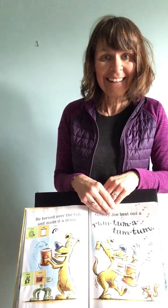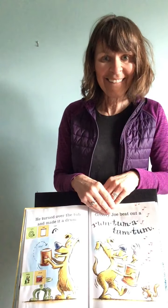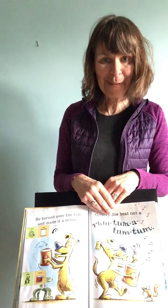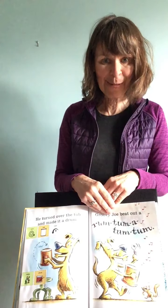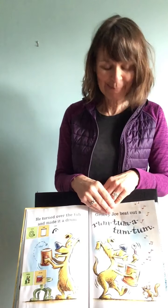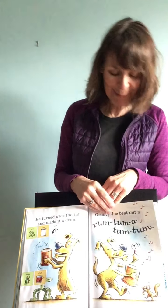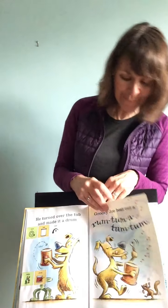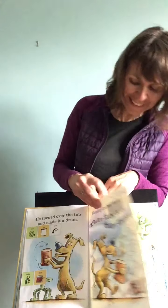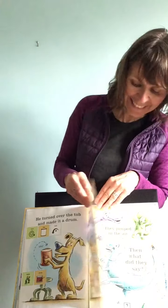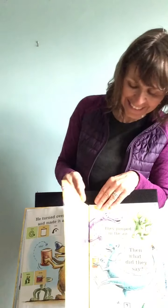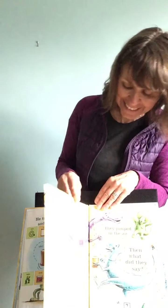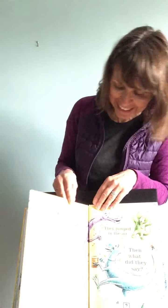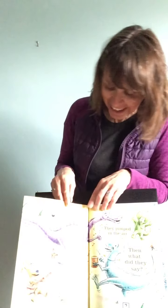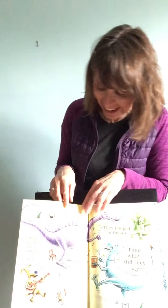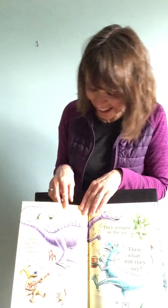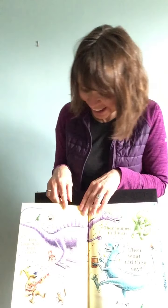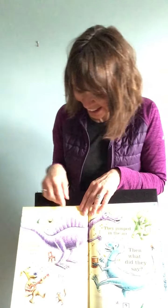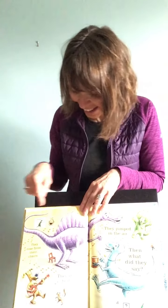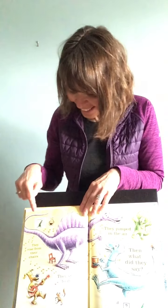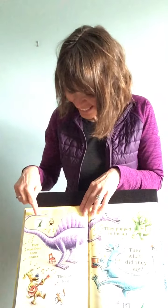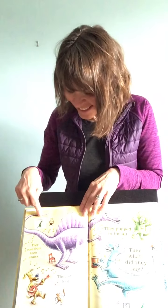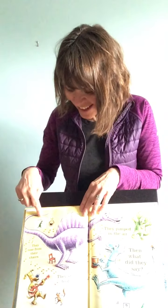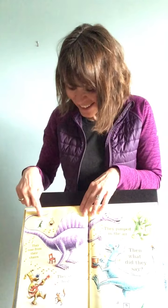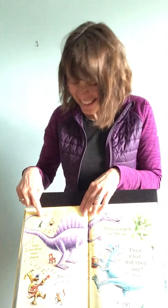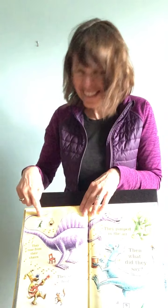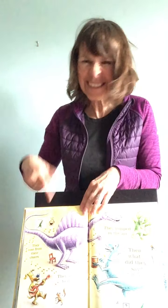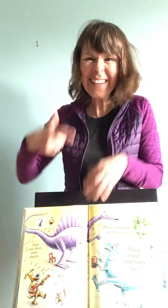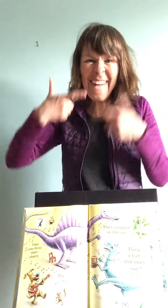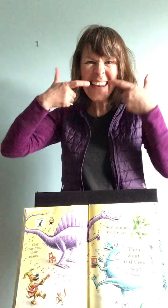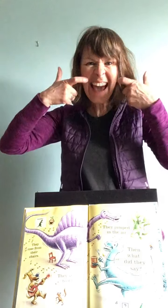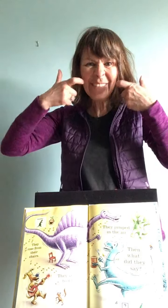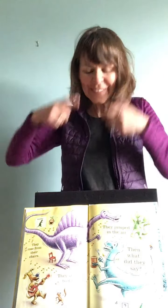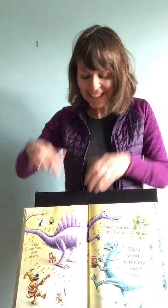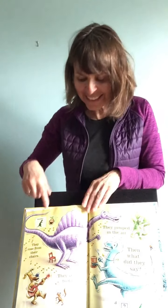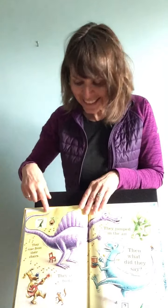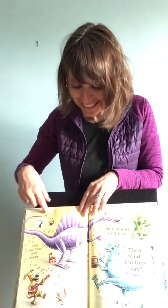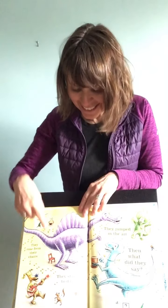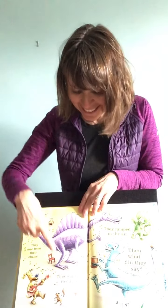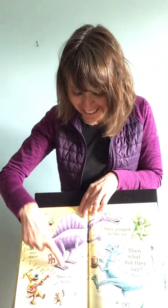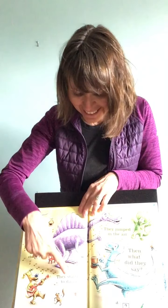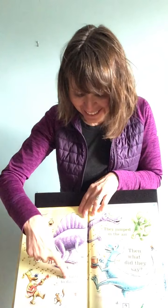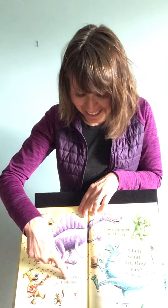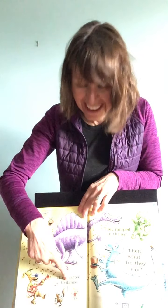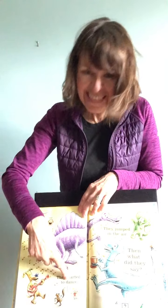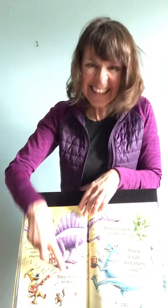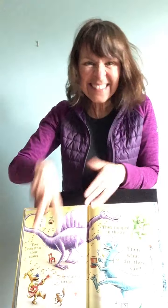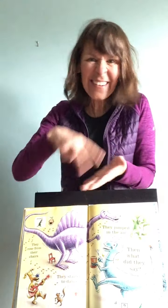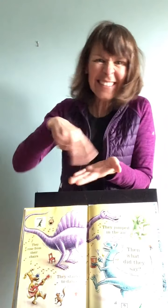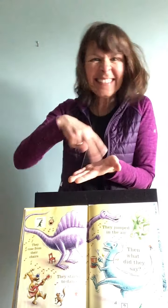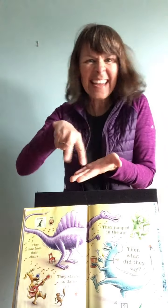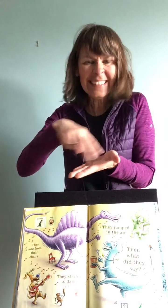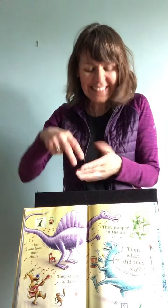Oh boy, look! The dinosaurs are laughing. And they start